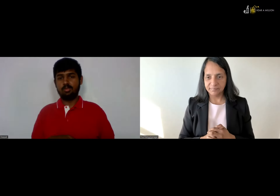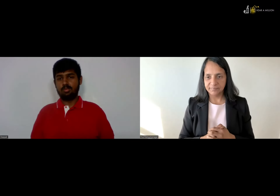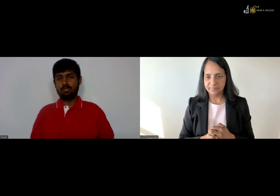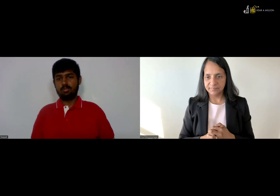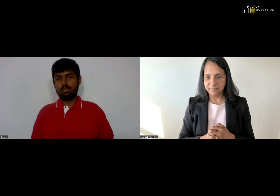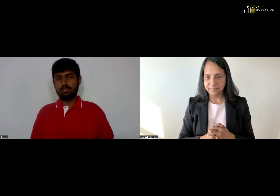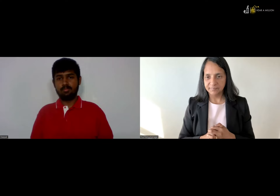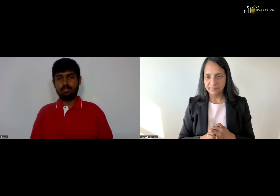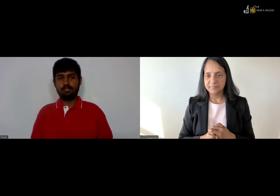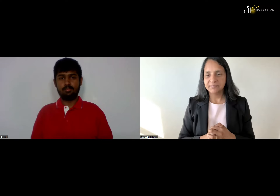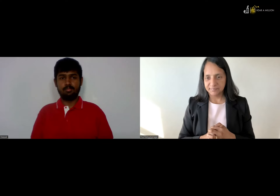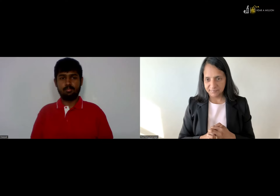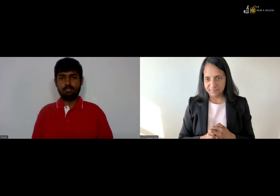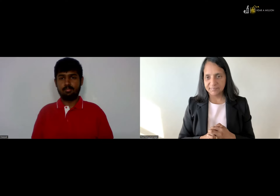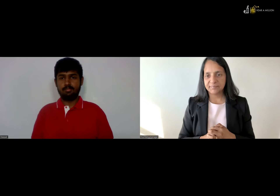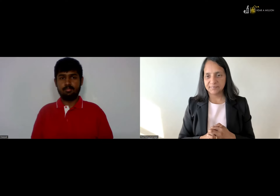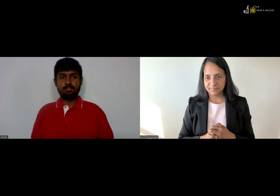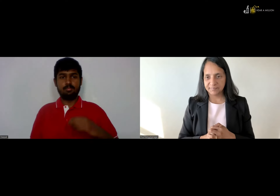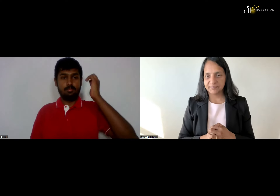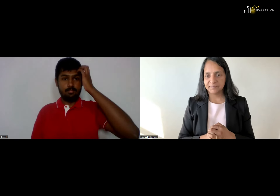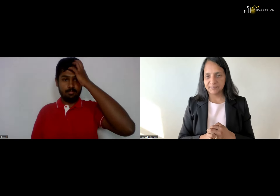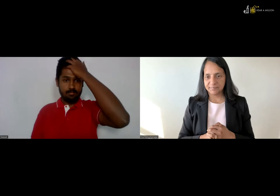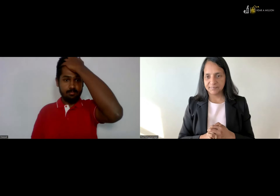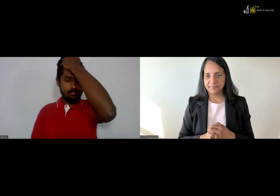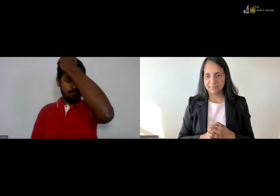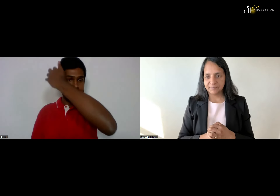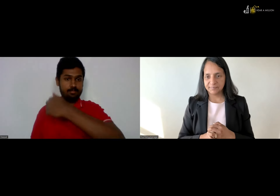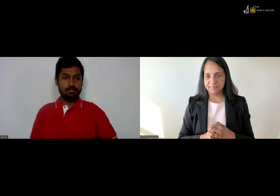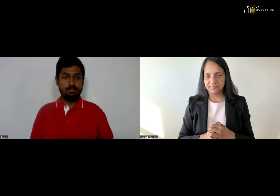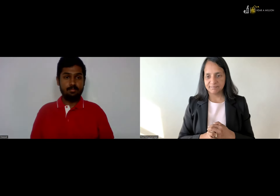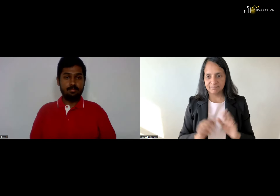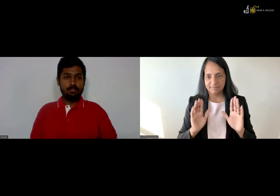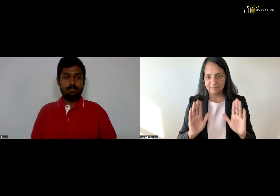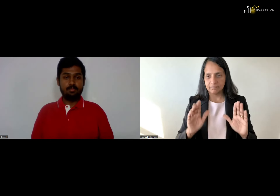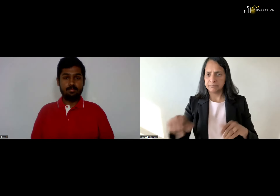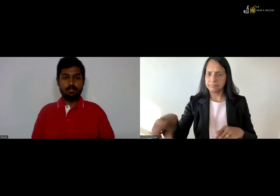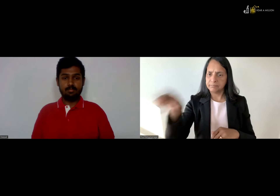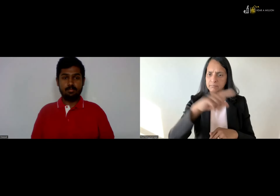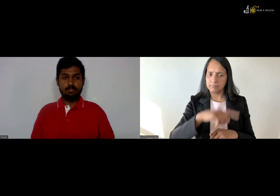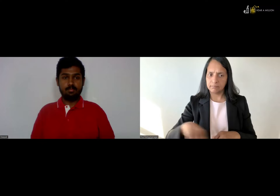So I see that most of the deaf people are students here.